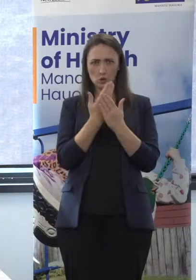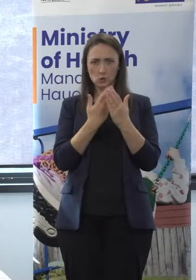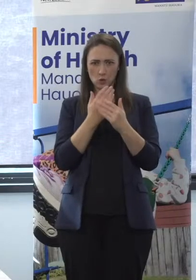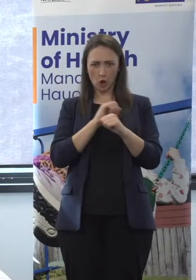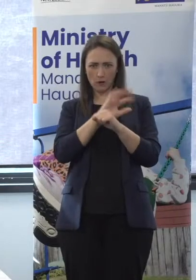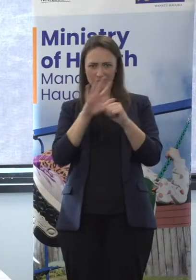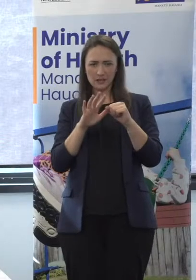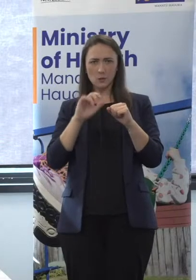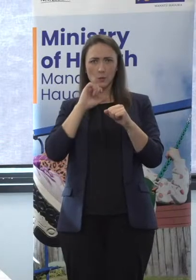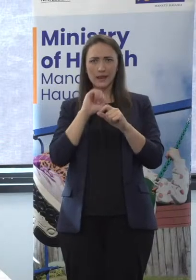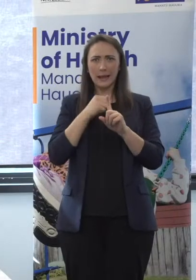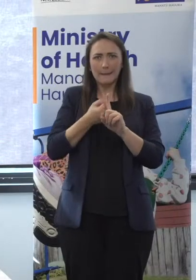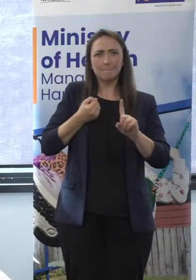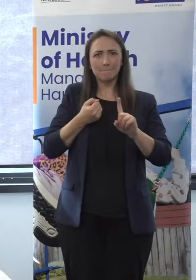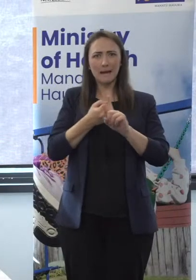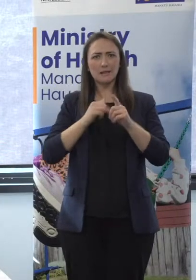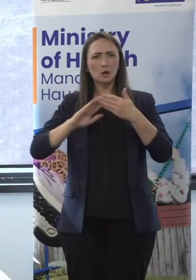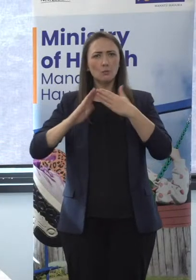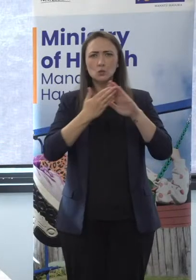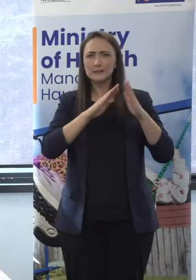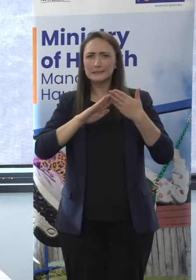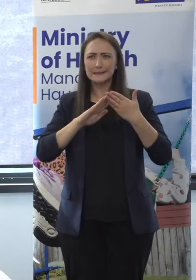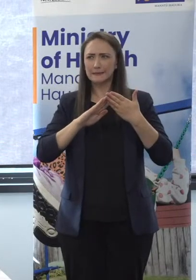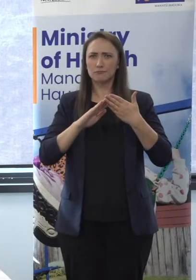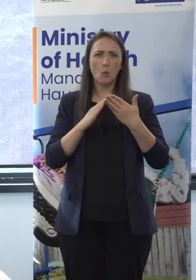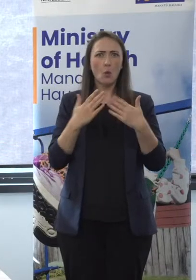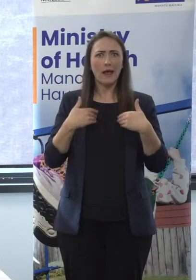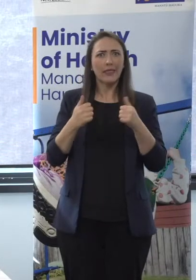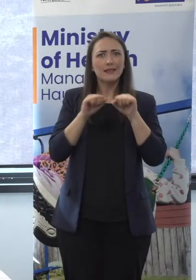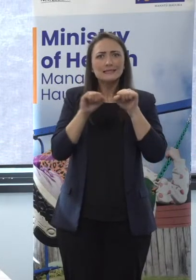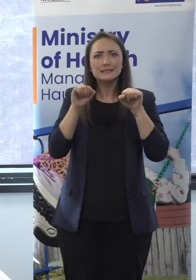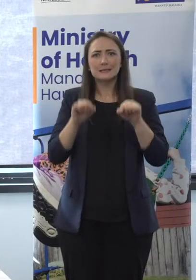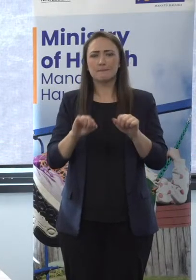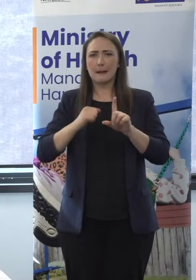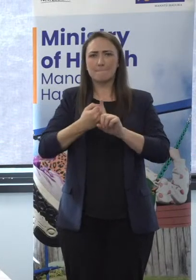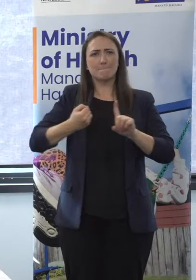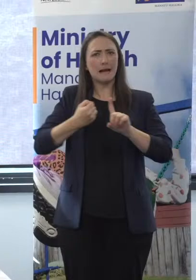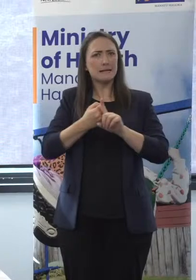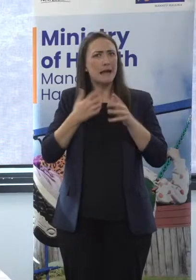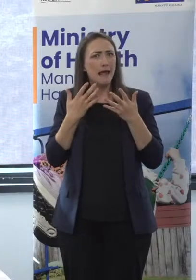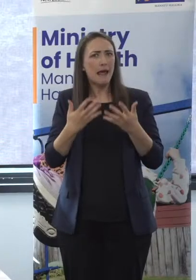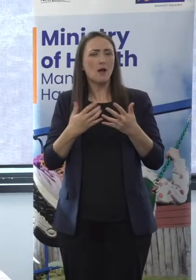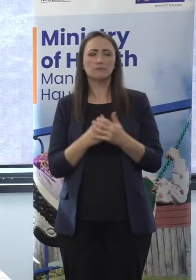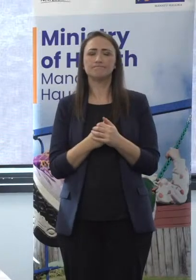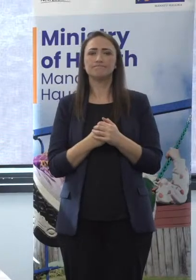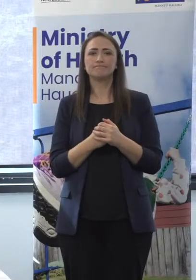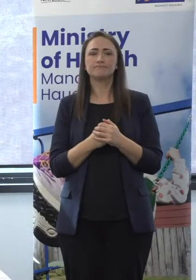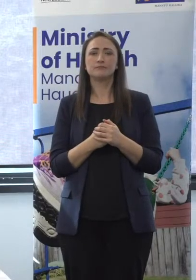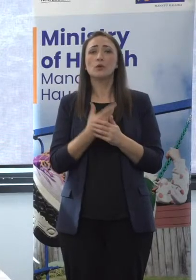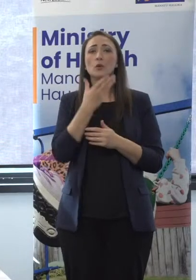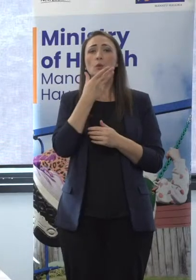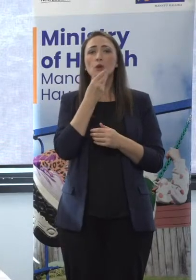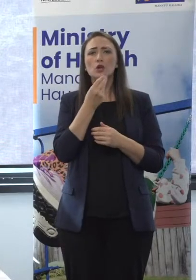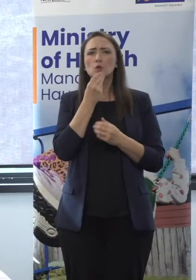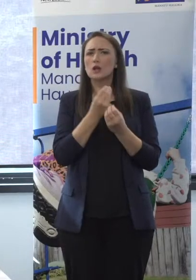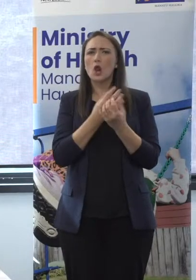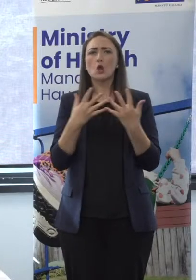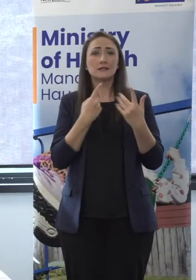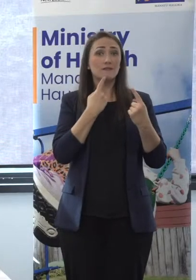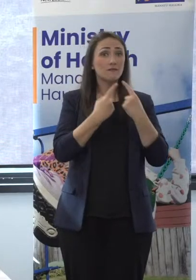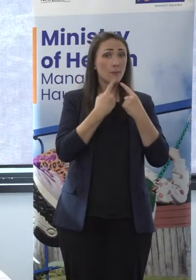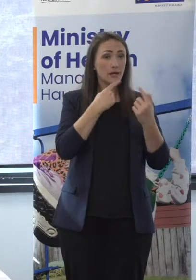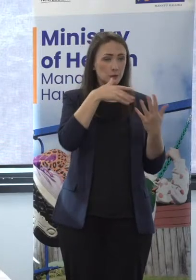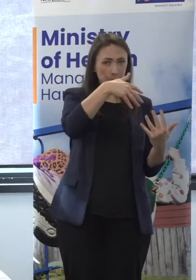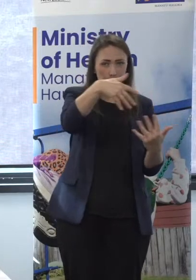system. We do this using surveillance techniques, which is the collecting of scientific and factual information from a range of